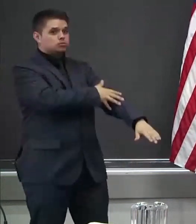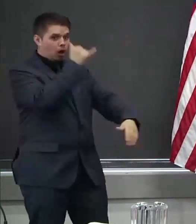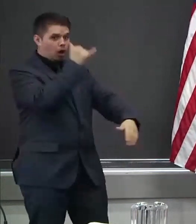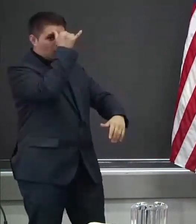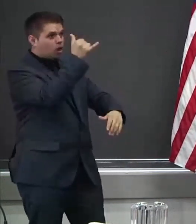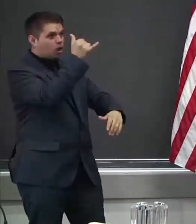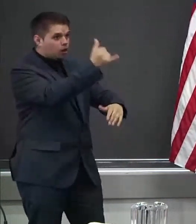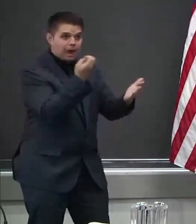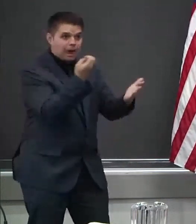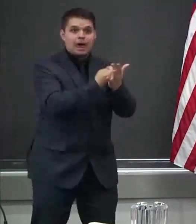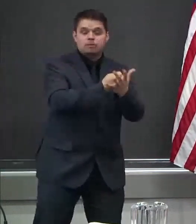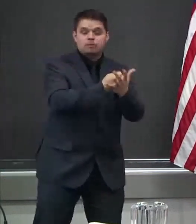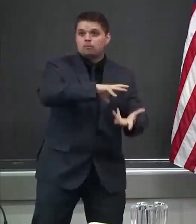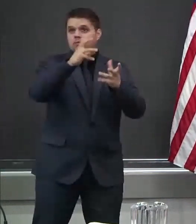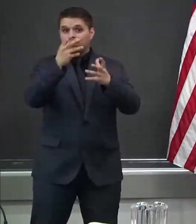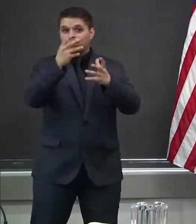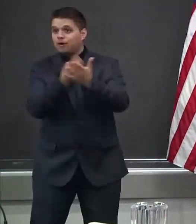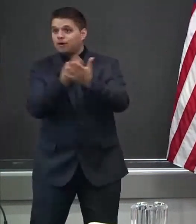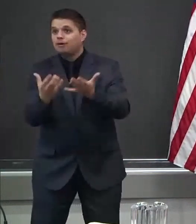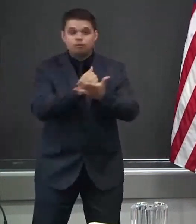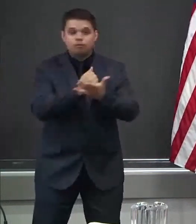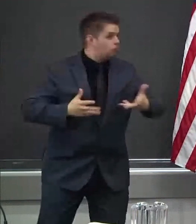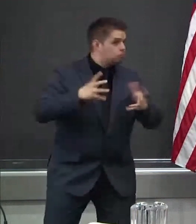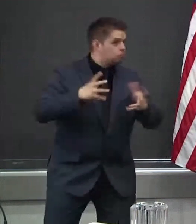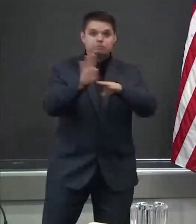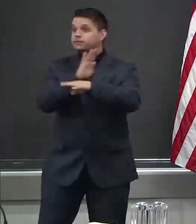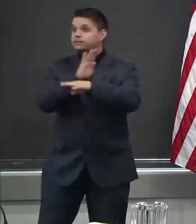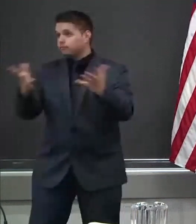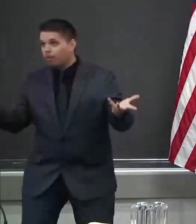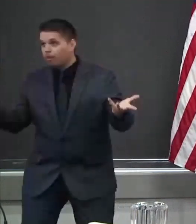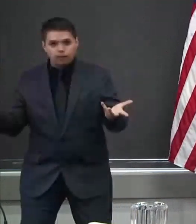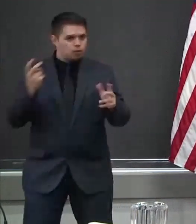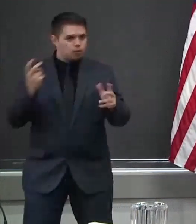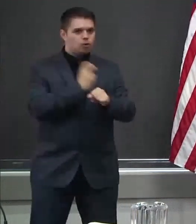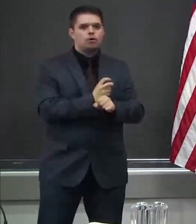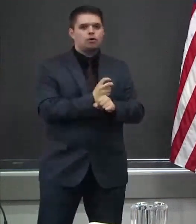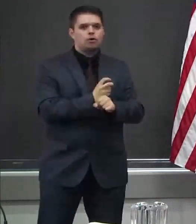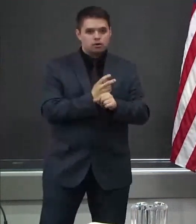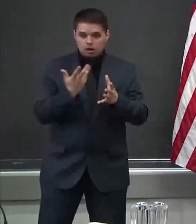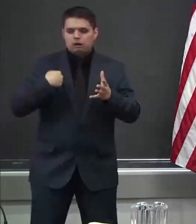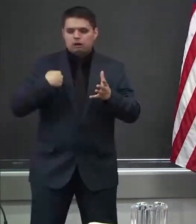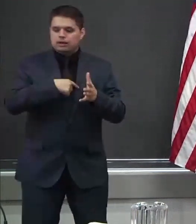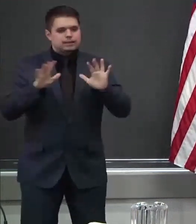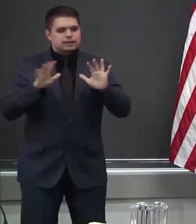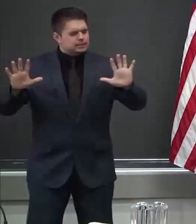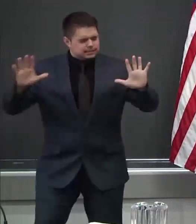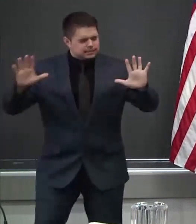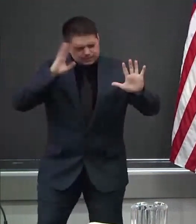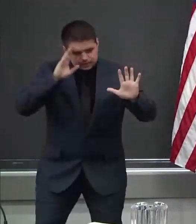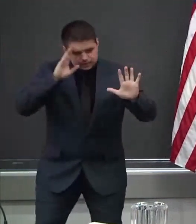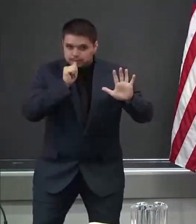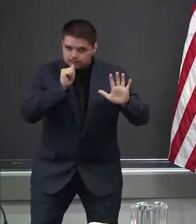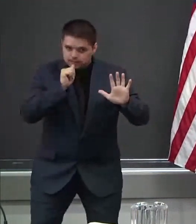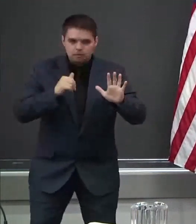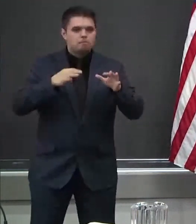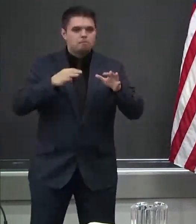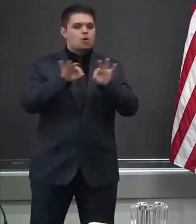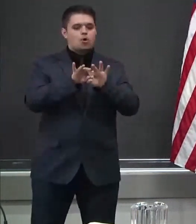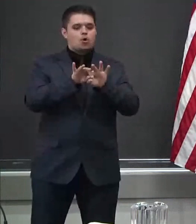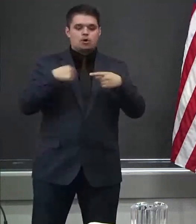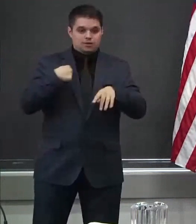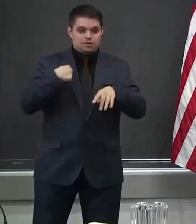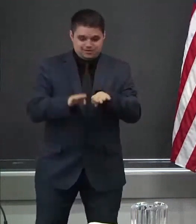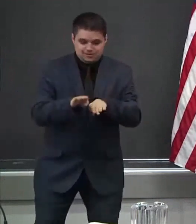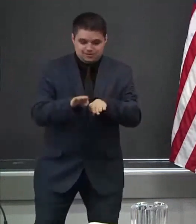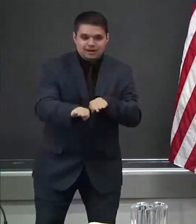blow. But let me be clear, this cautious approach is saving lives all across the